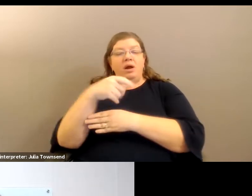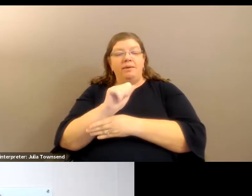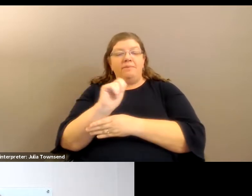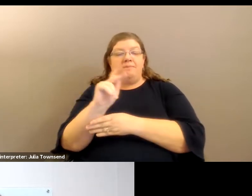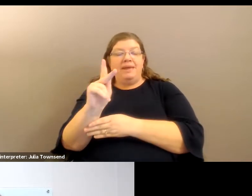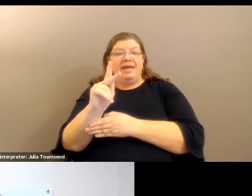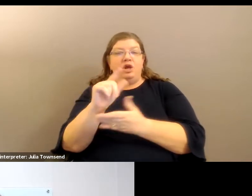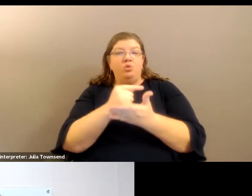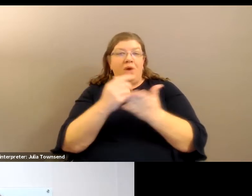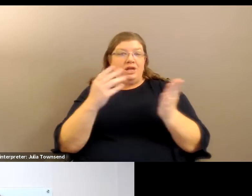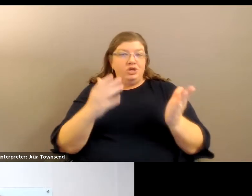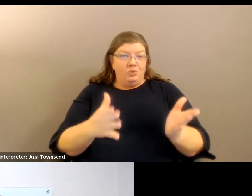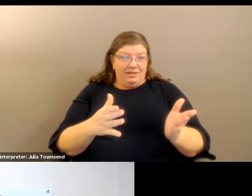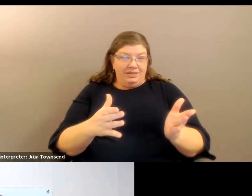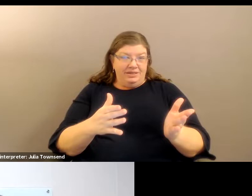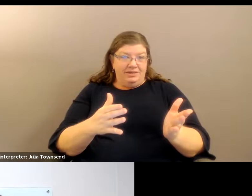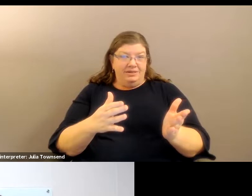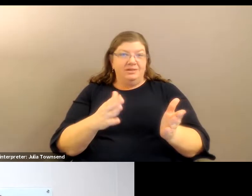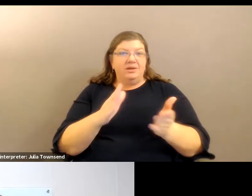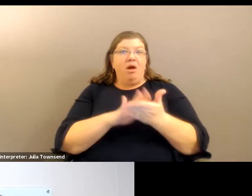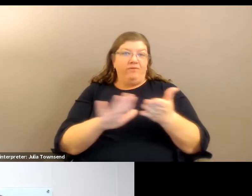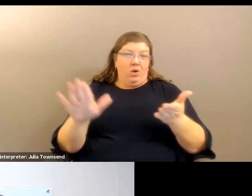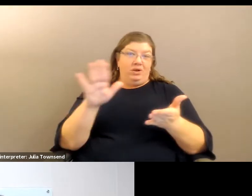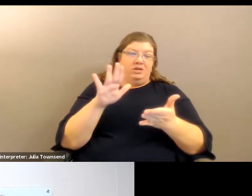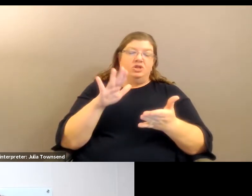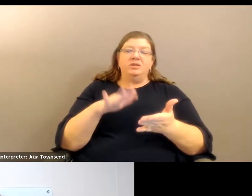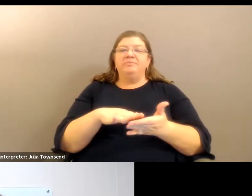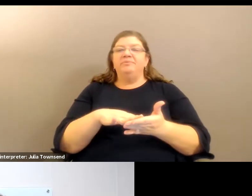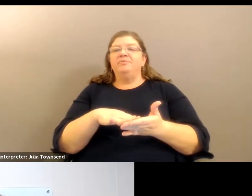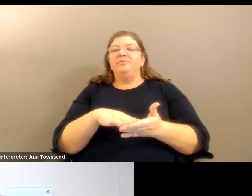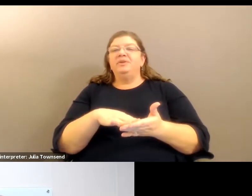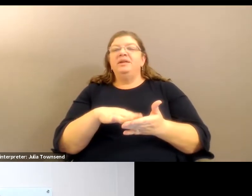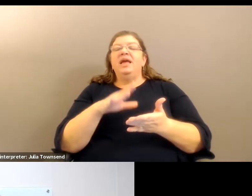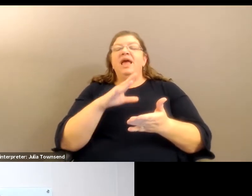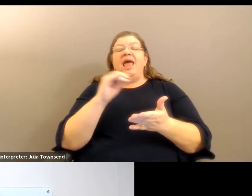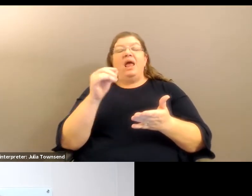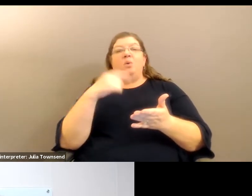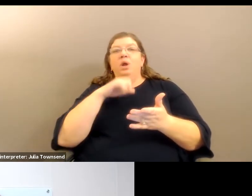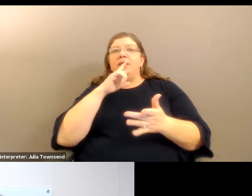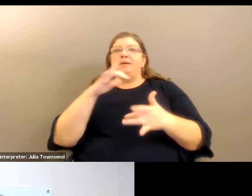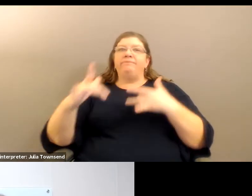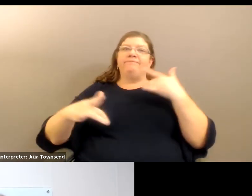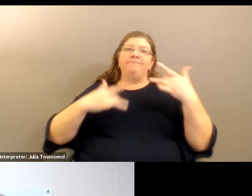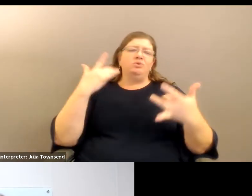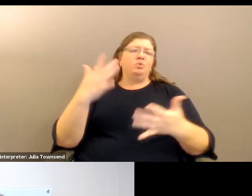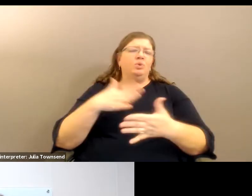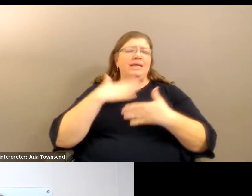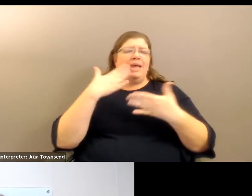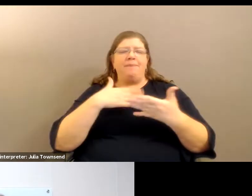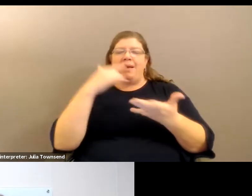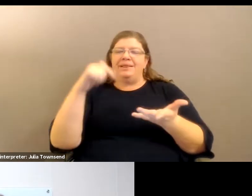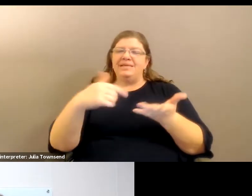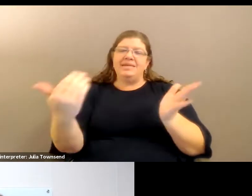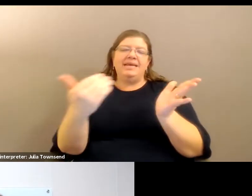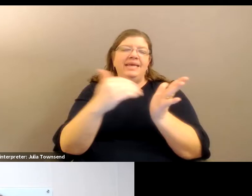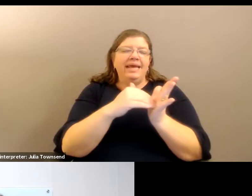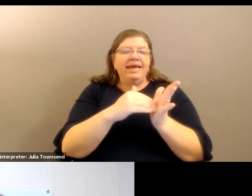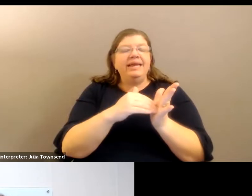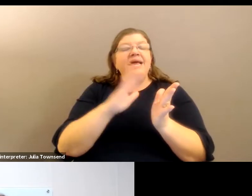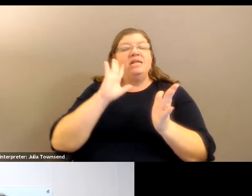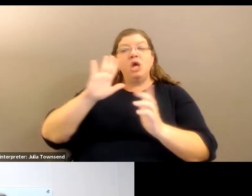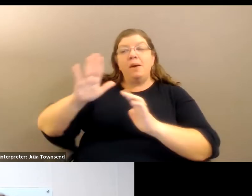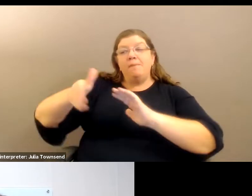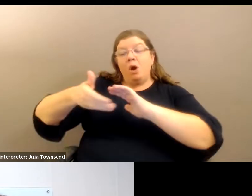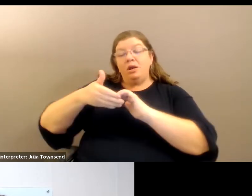and graduates of college, really. And we're super enthusiastic about this. Again, partnership